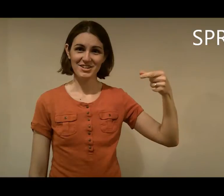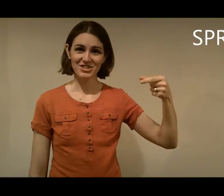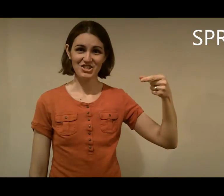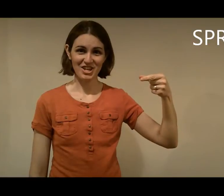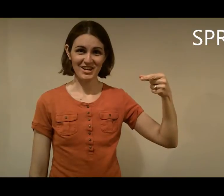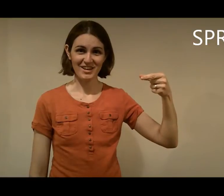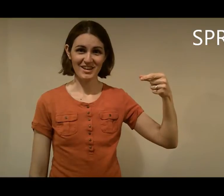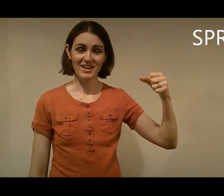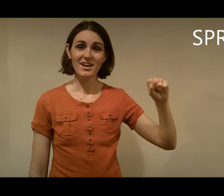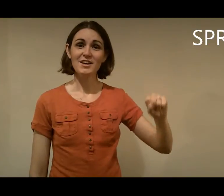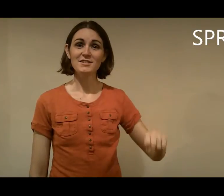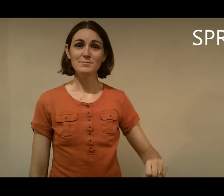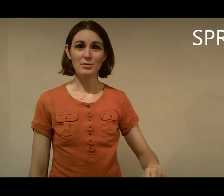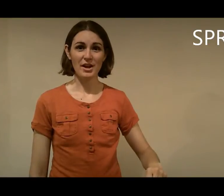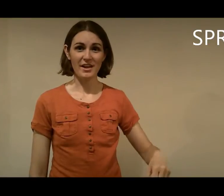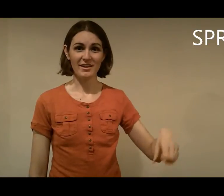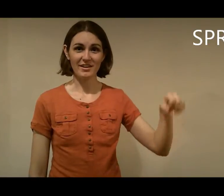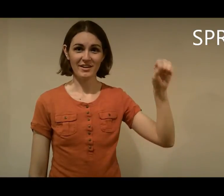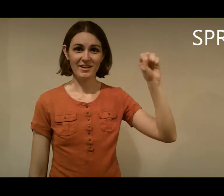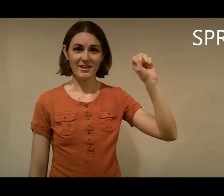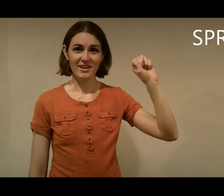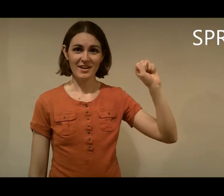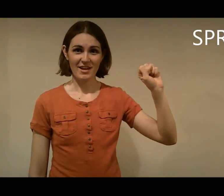S-P-R-I-N-G. Spring.